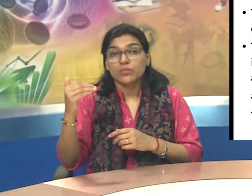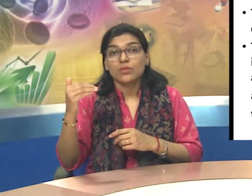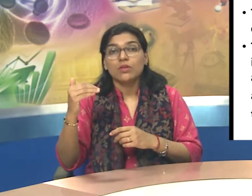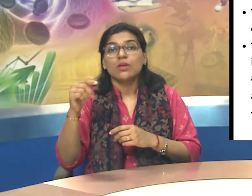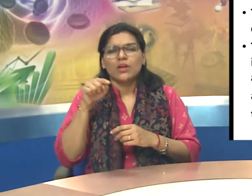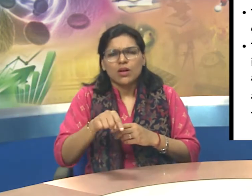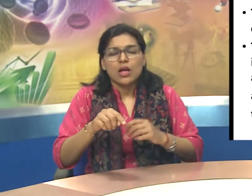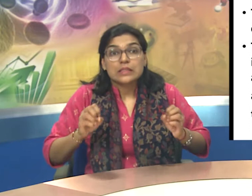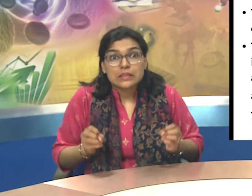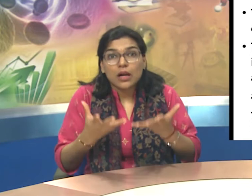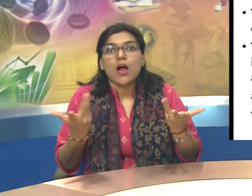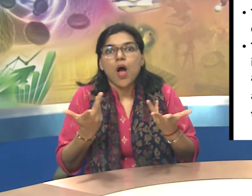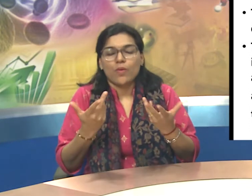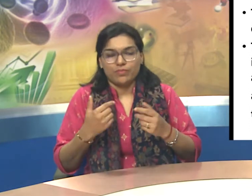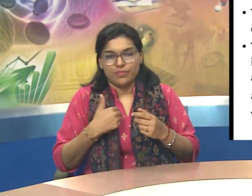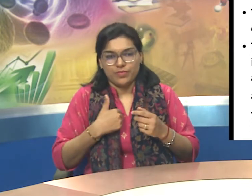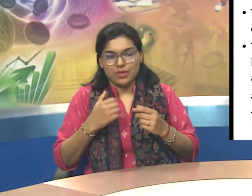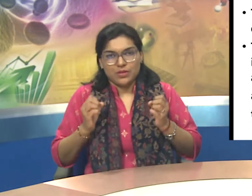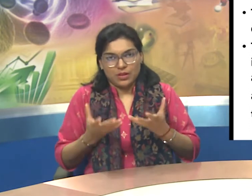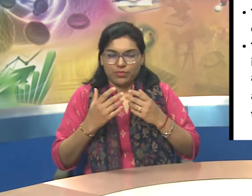Teleprinter consists of